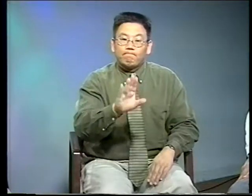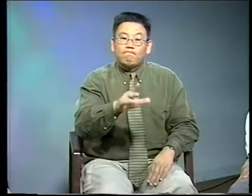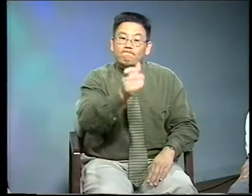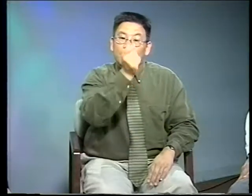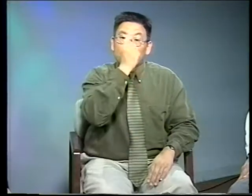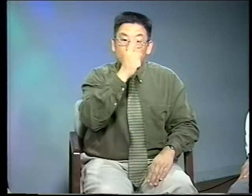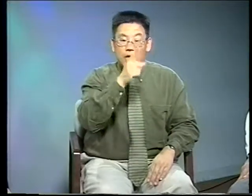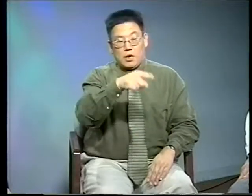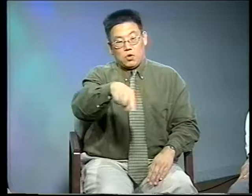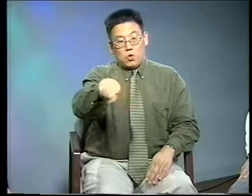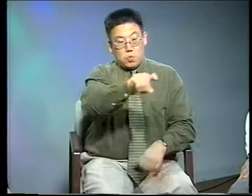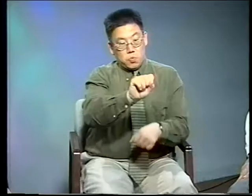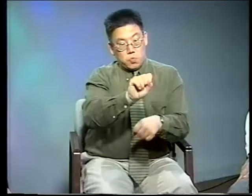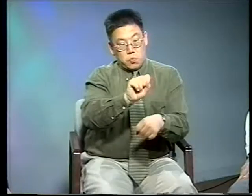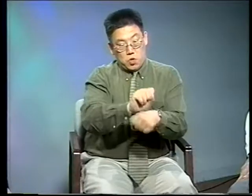business,